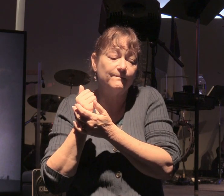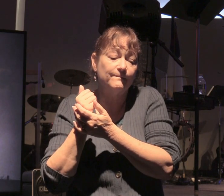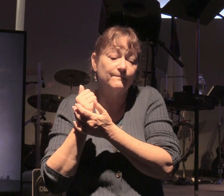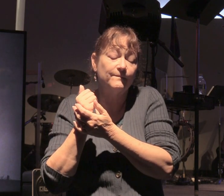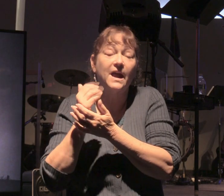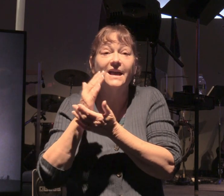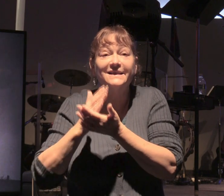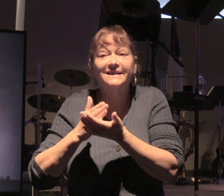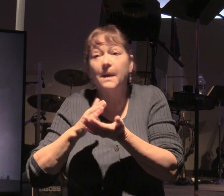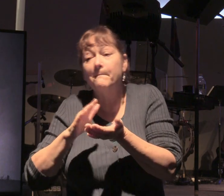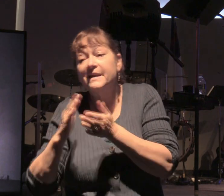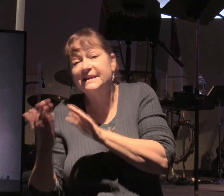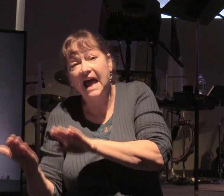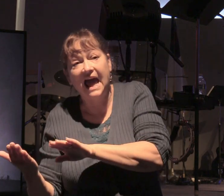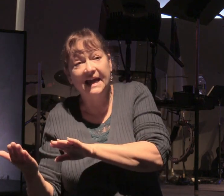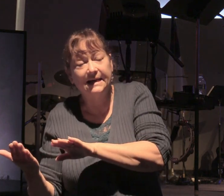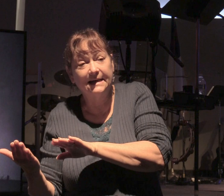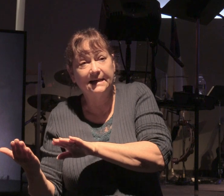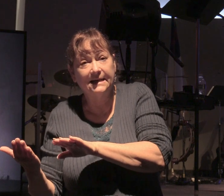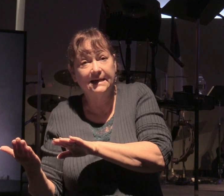died,